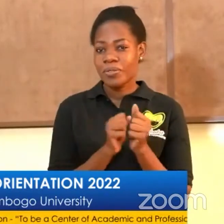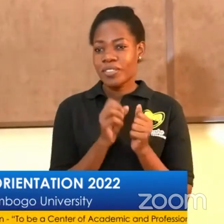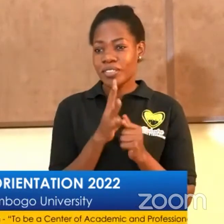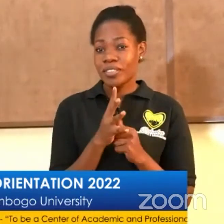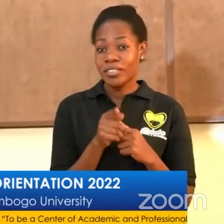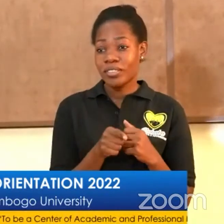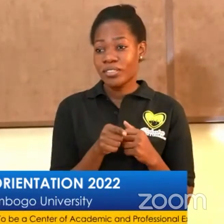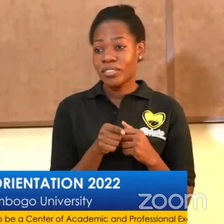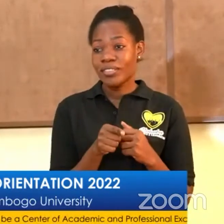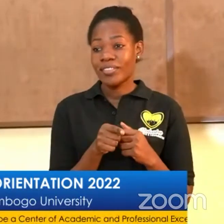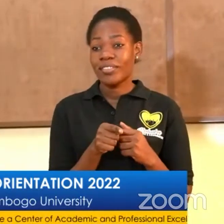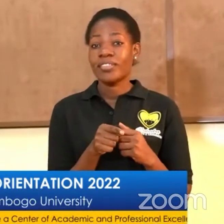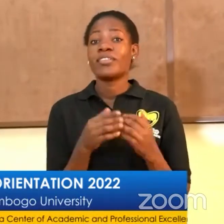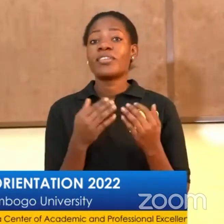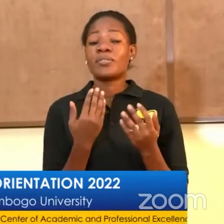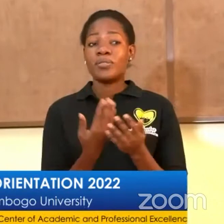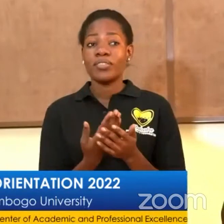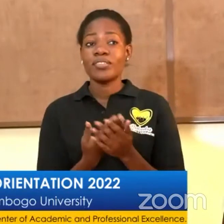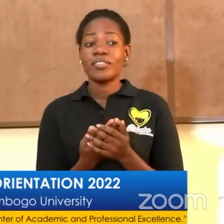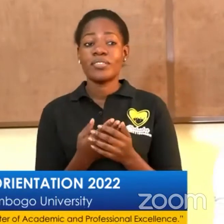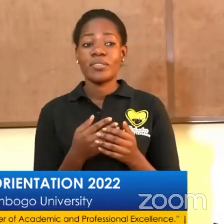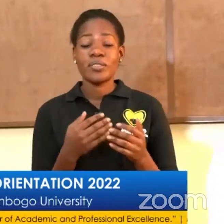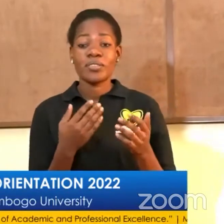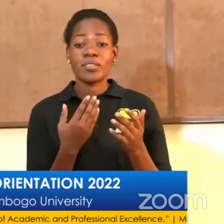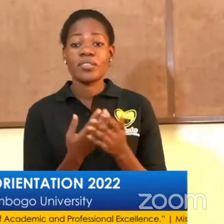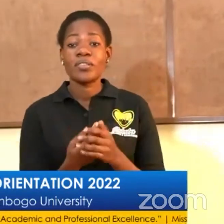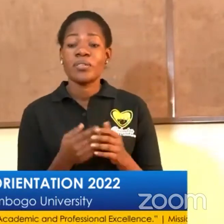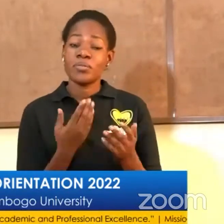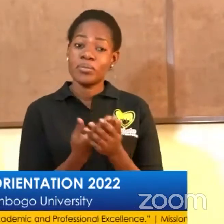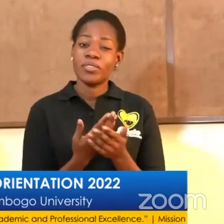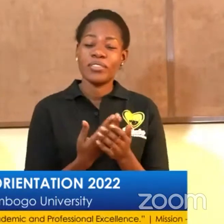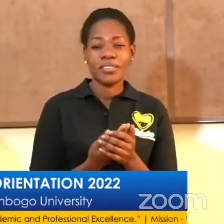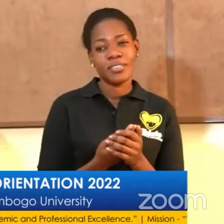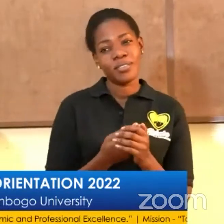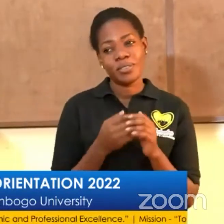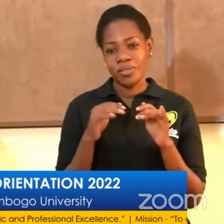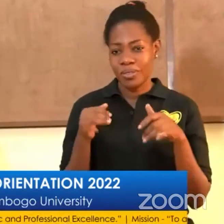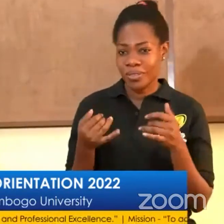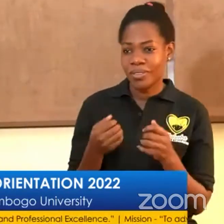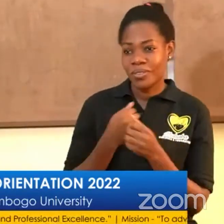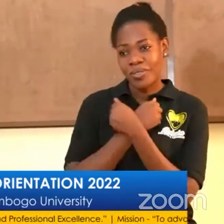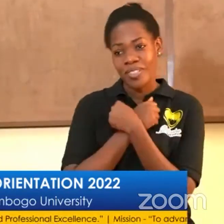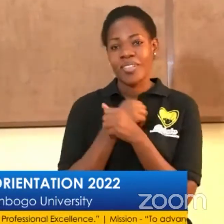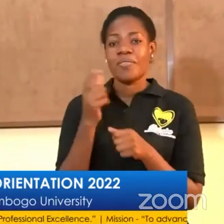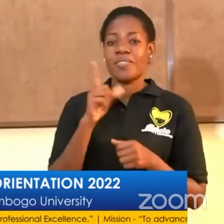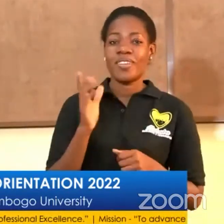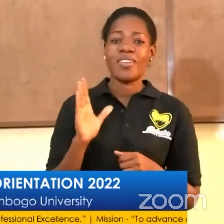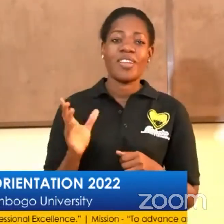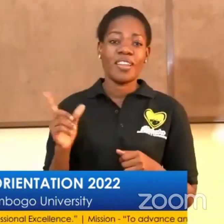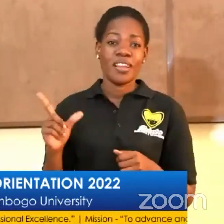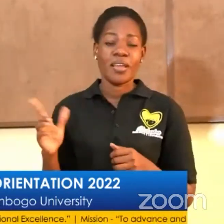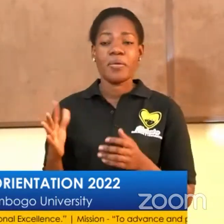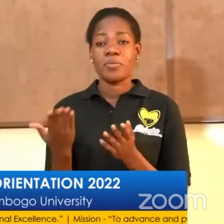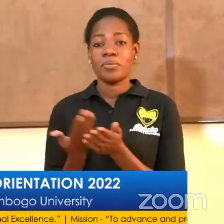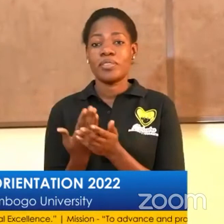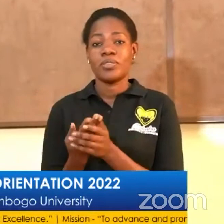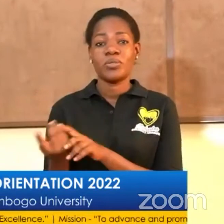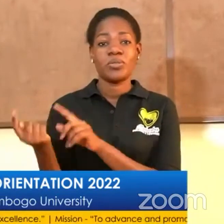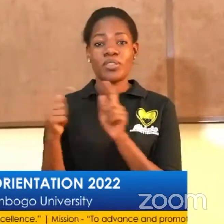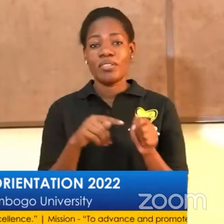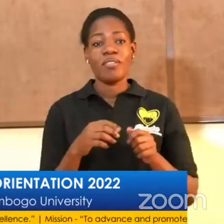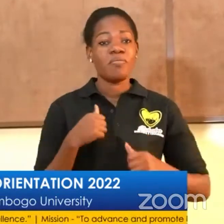Yes, so I want you to also find some love for the library and come and tour it.